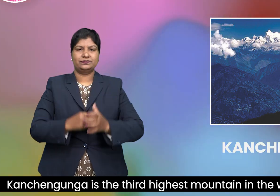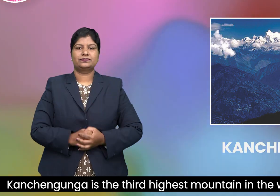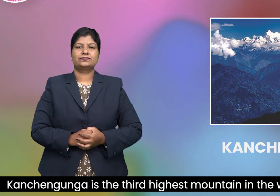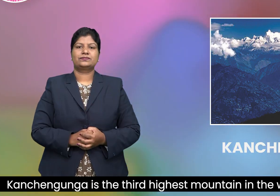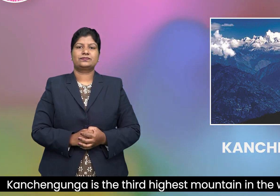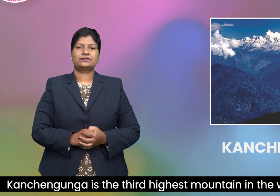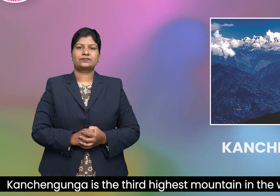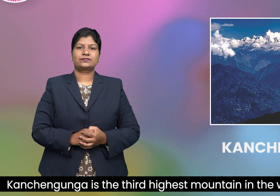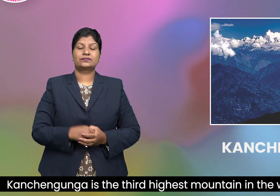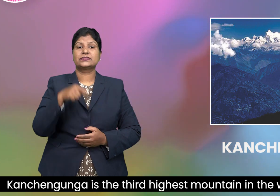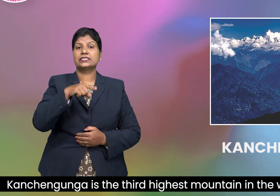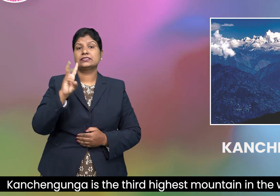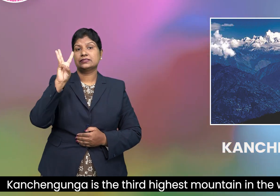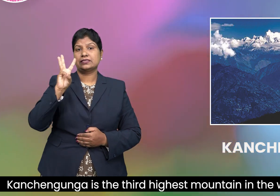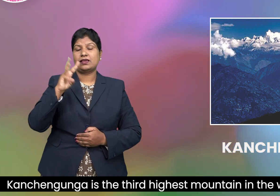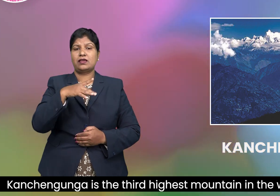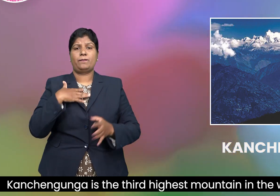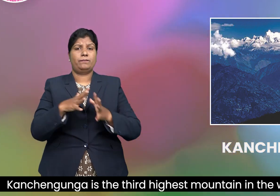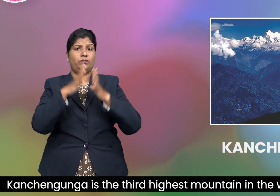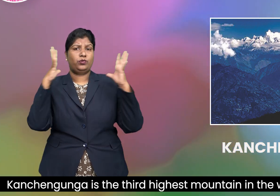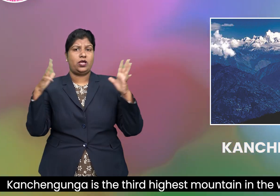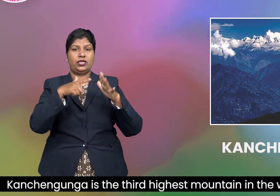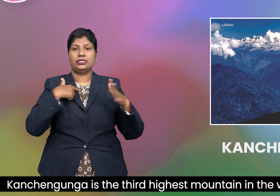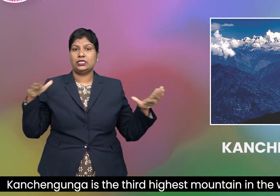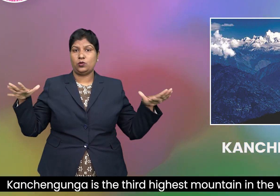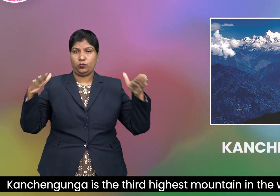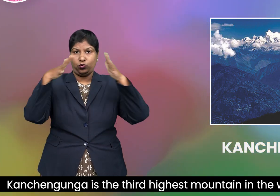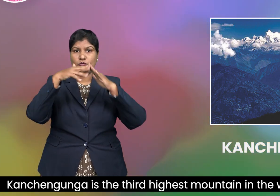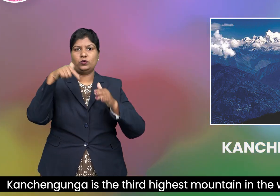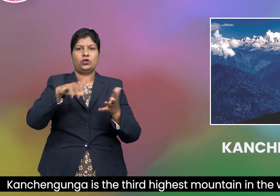is the third highest mountain in the world